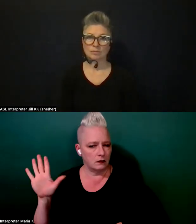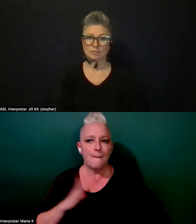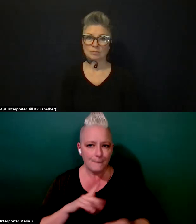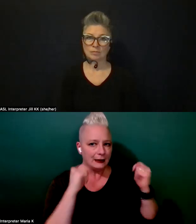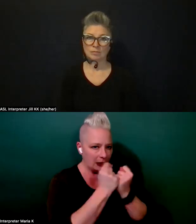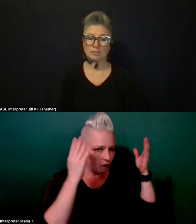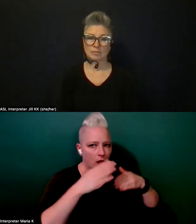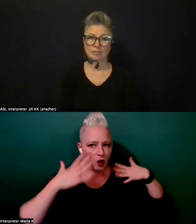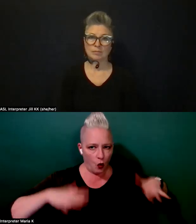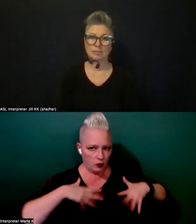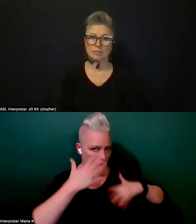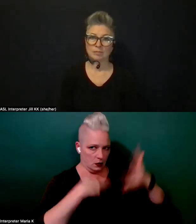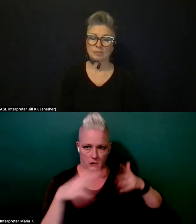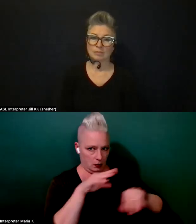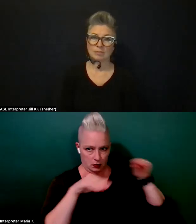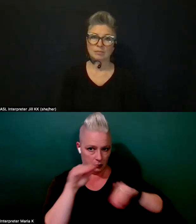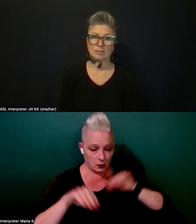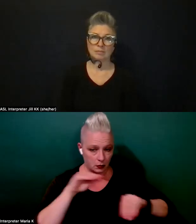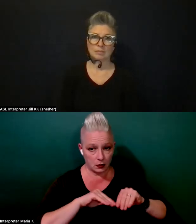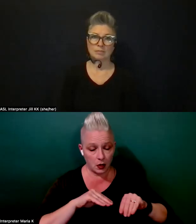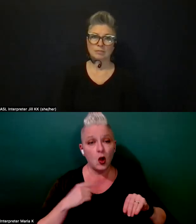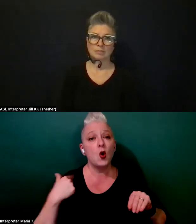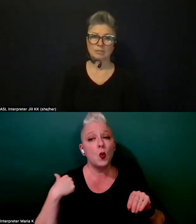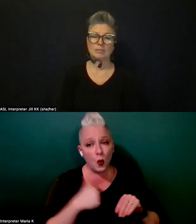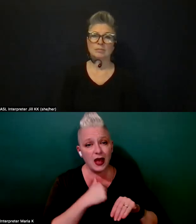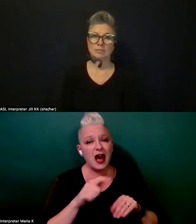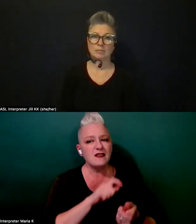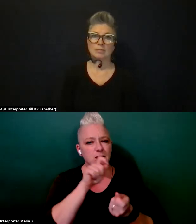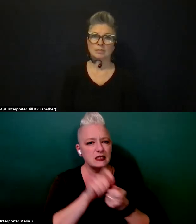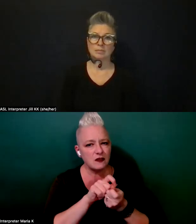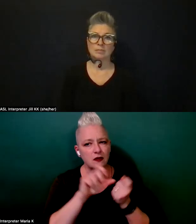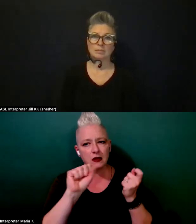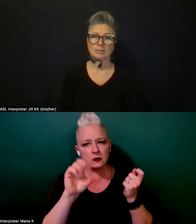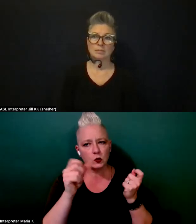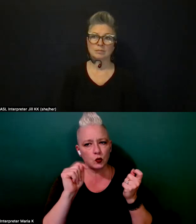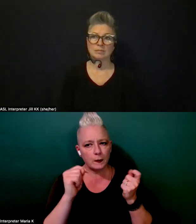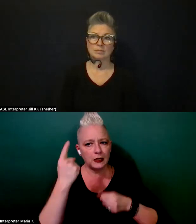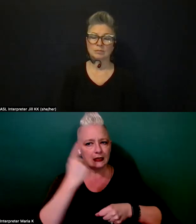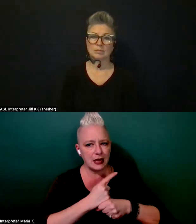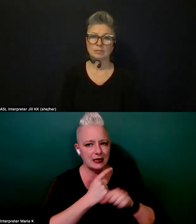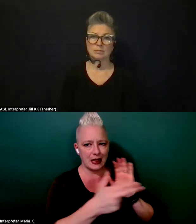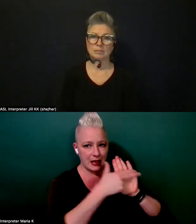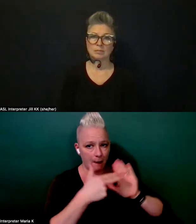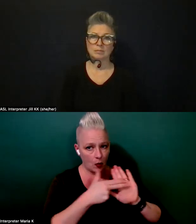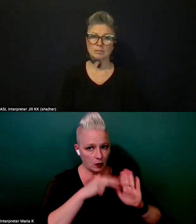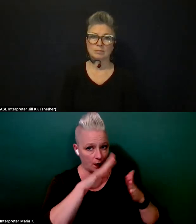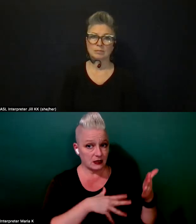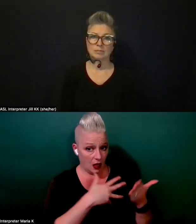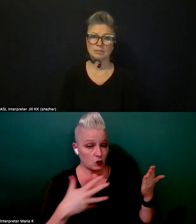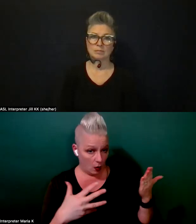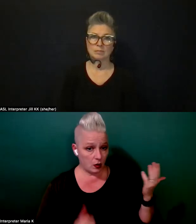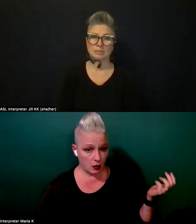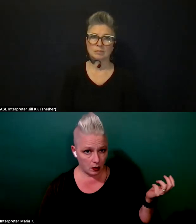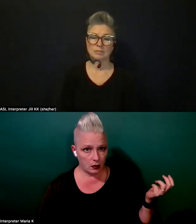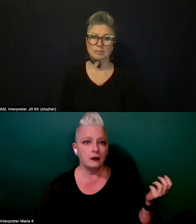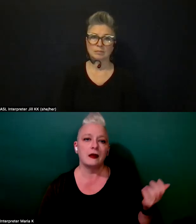different days, which we do have definitive script days labeled on the schedule, which is really helpful, especially for